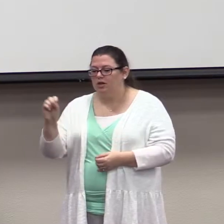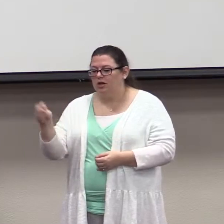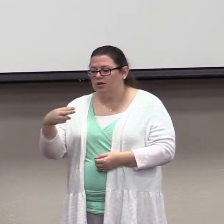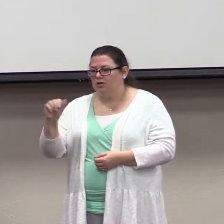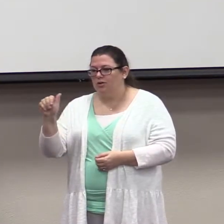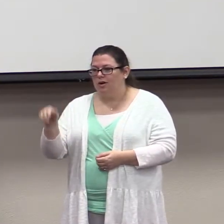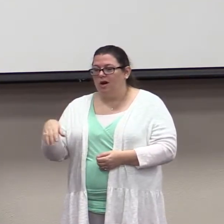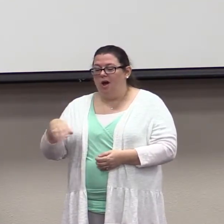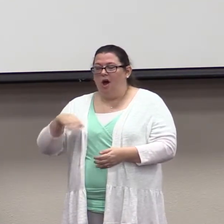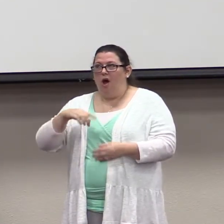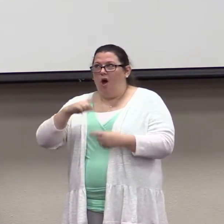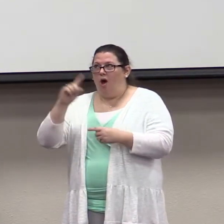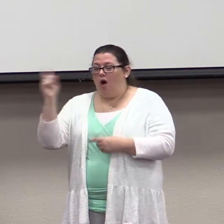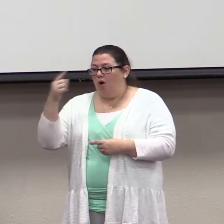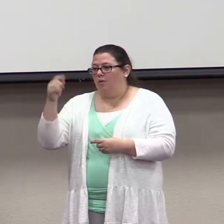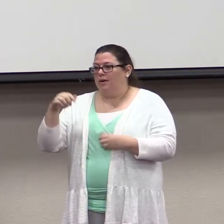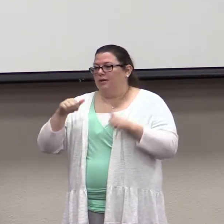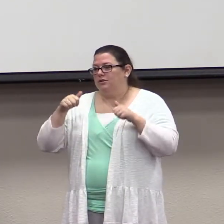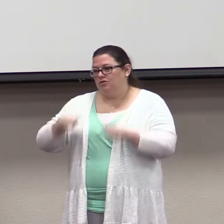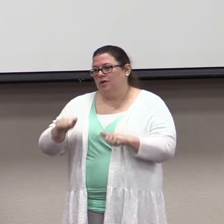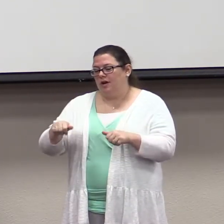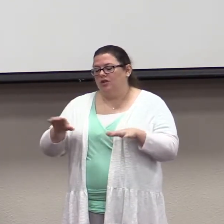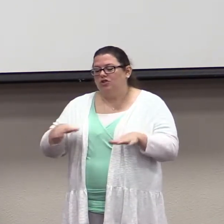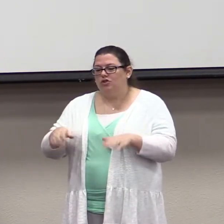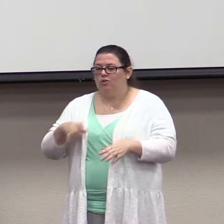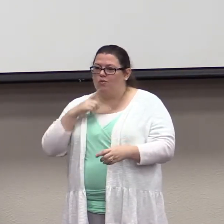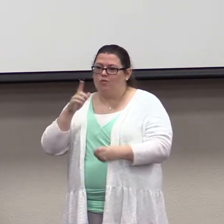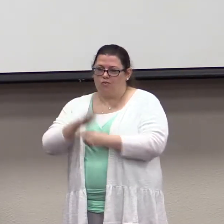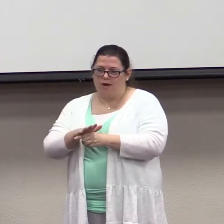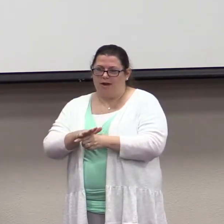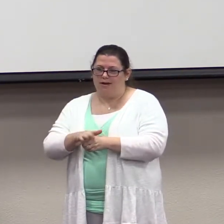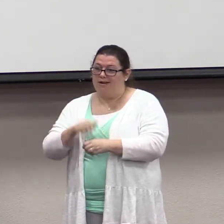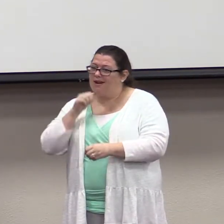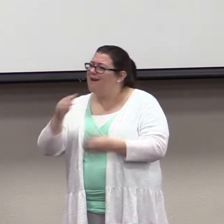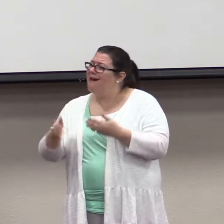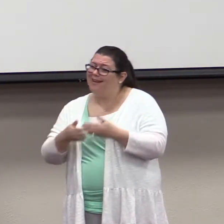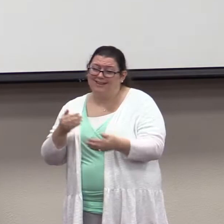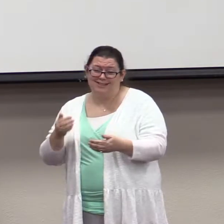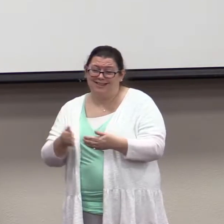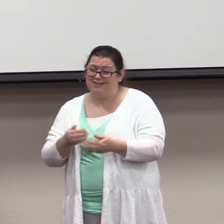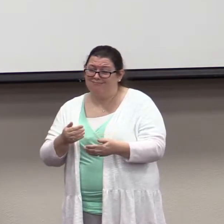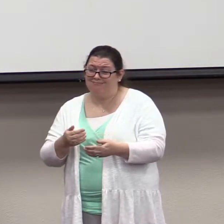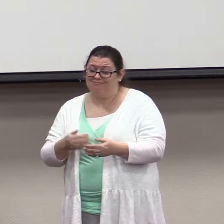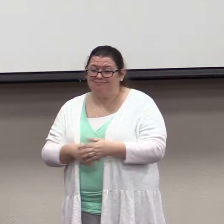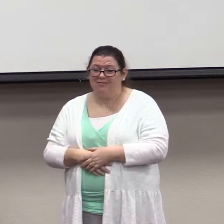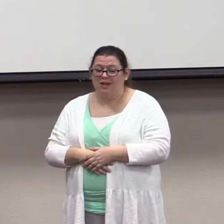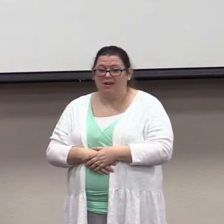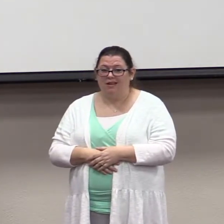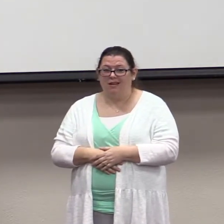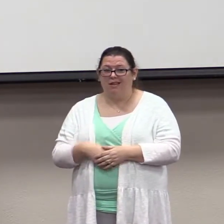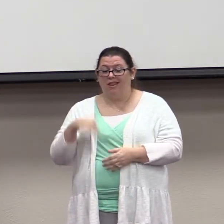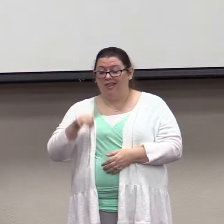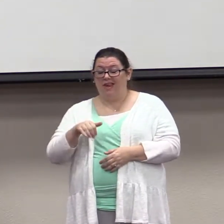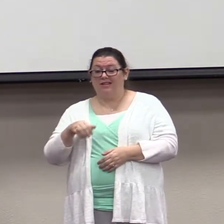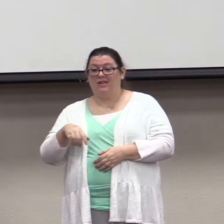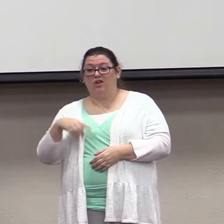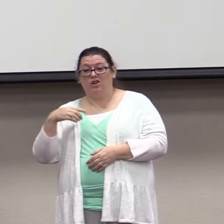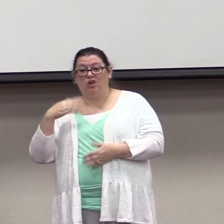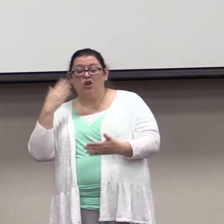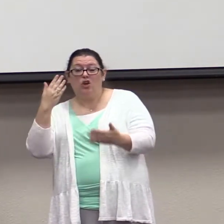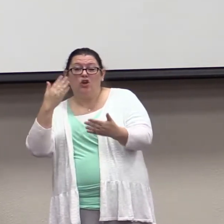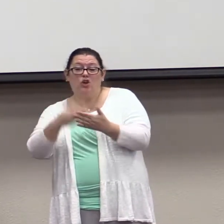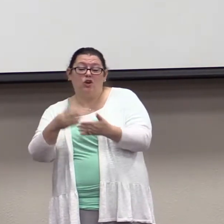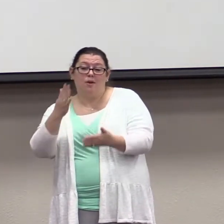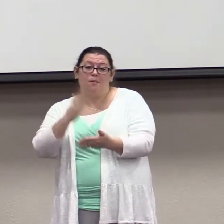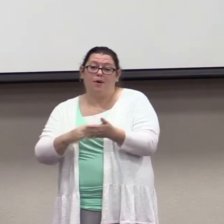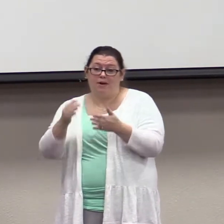and not what was easy. Now, thus far, we have discussed the good aspects of the leadership of Joshua. But as we think about